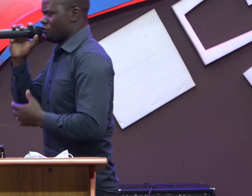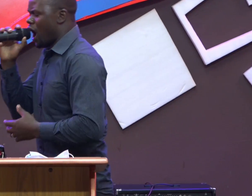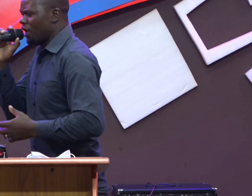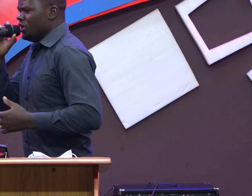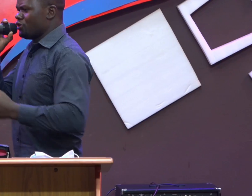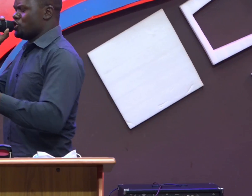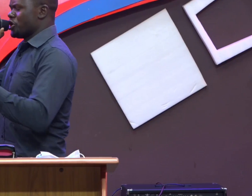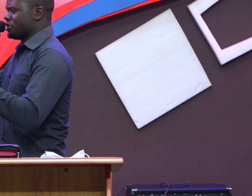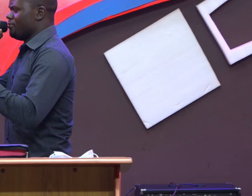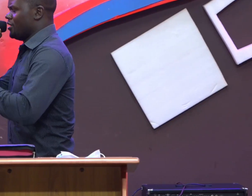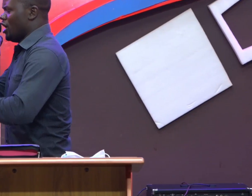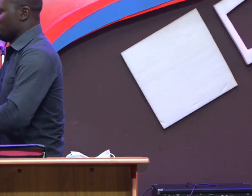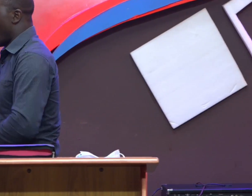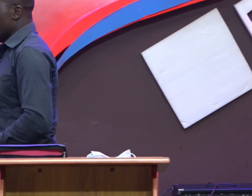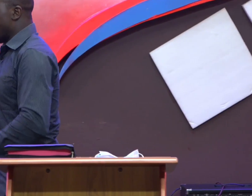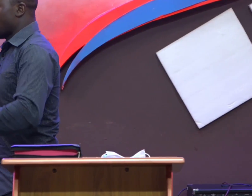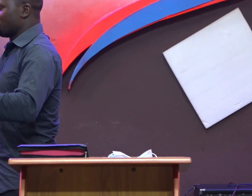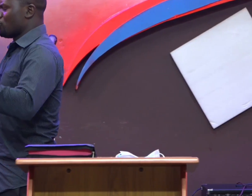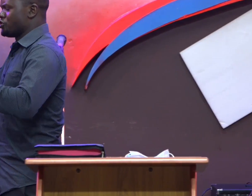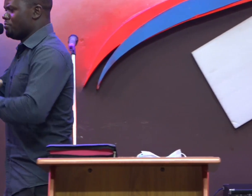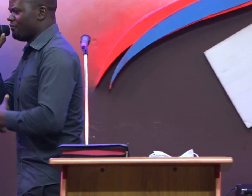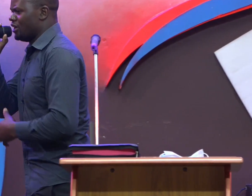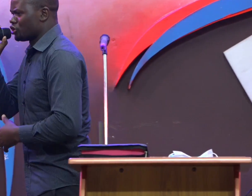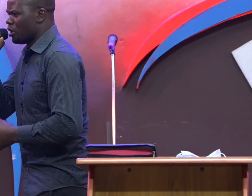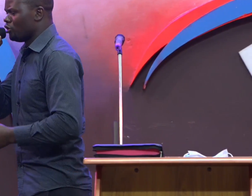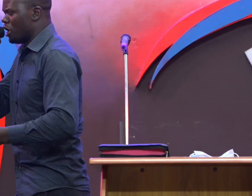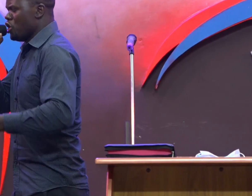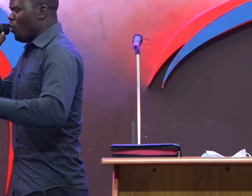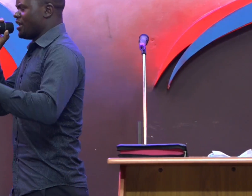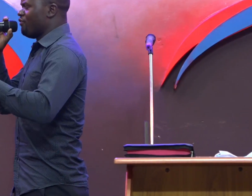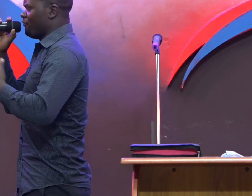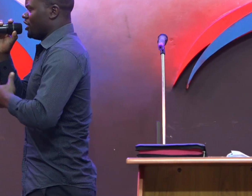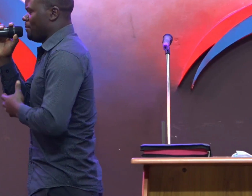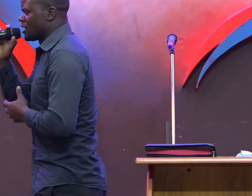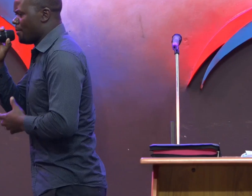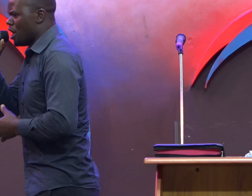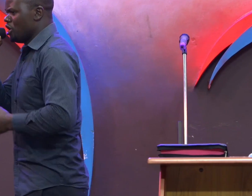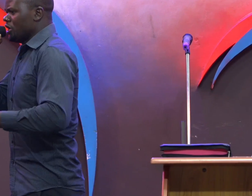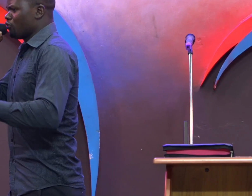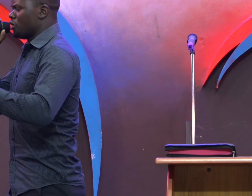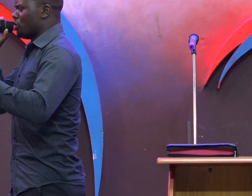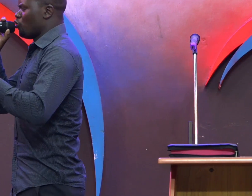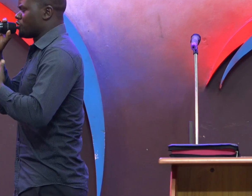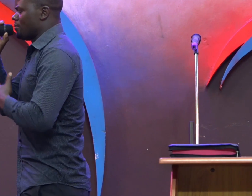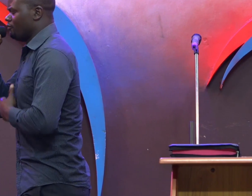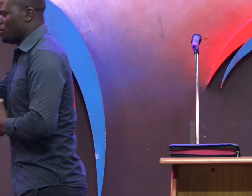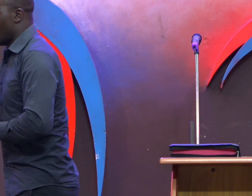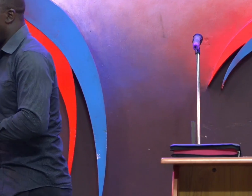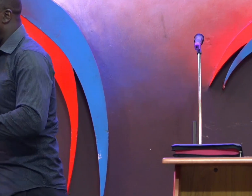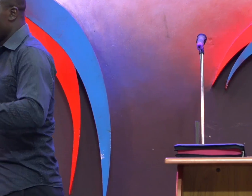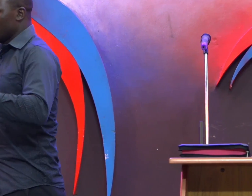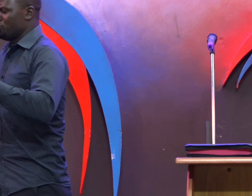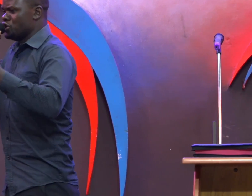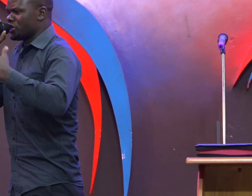of Joshua, that you sent him an angel, that addressed him, Heavenly King of glory, whatever Philip Gamel, that were not towards them before